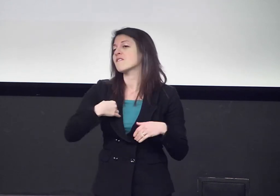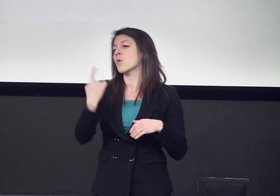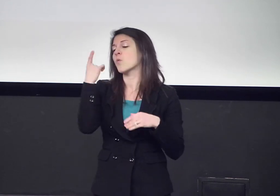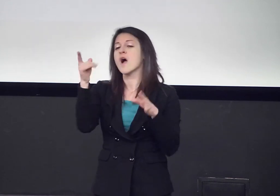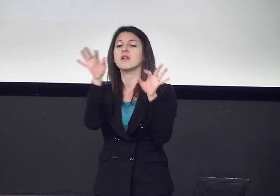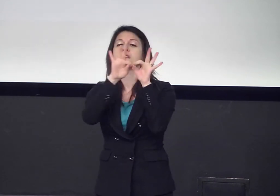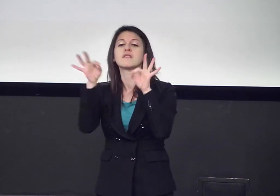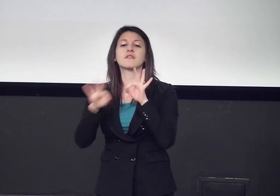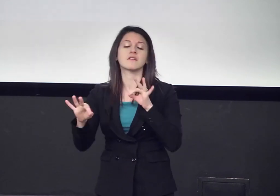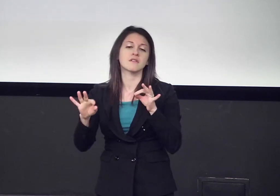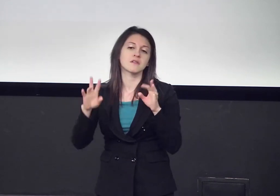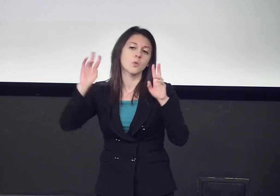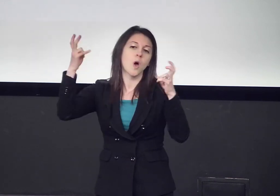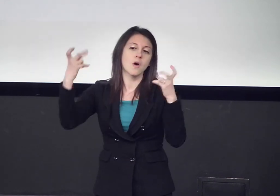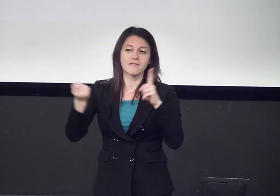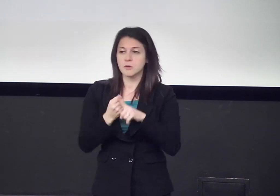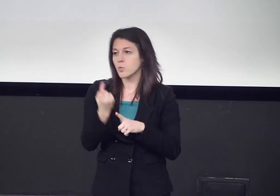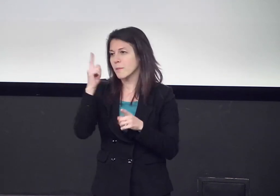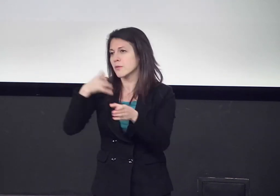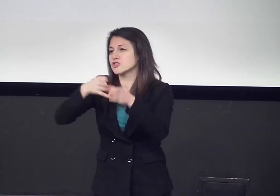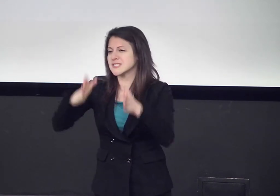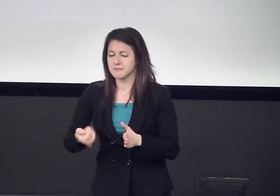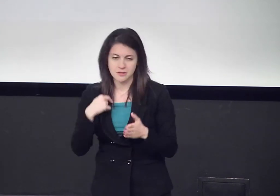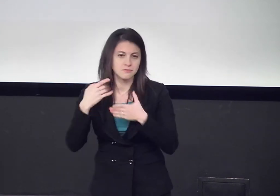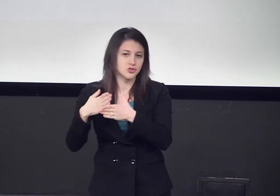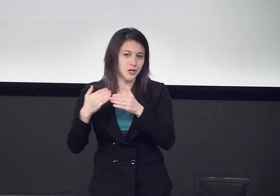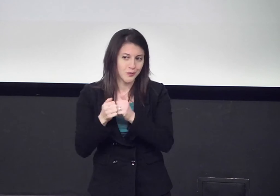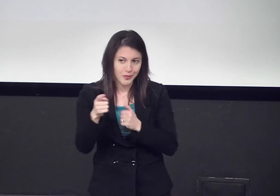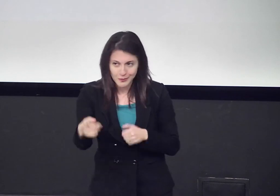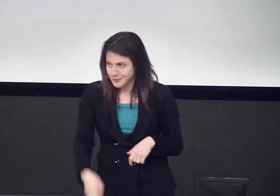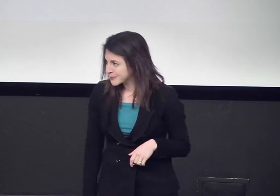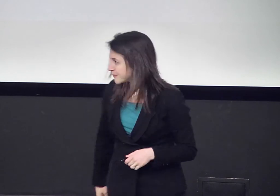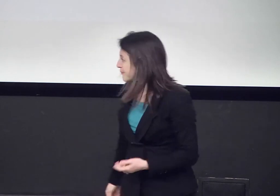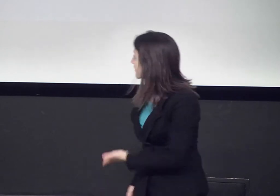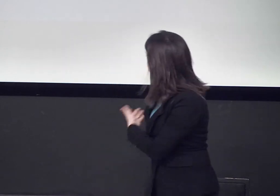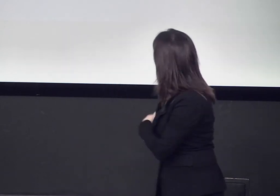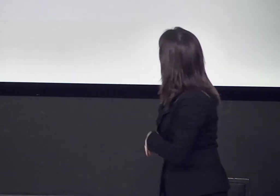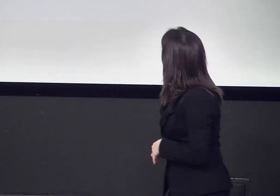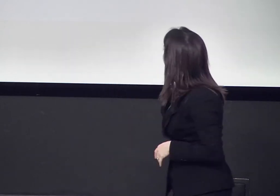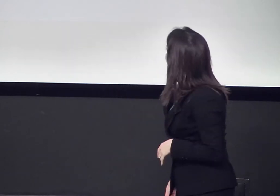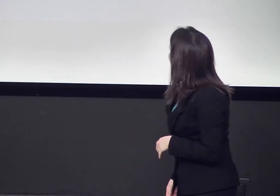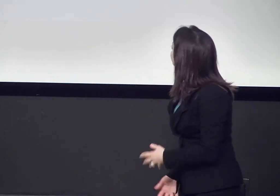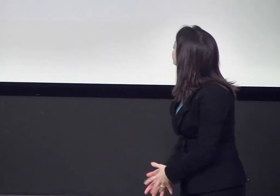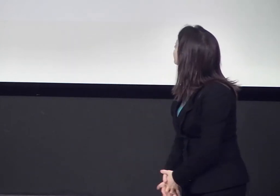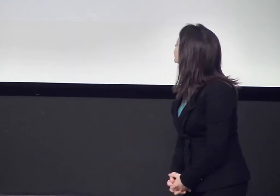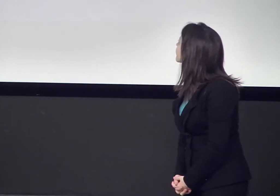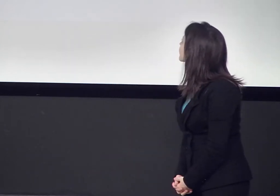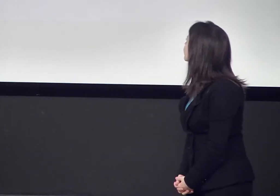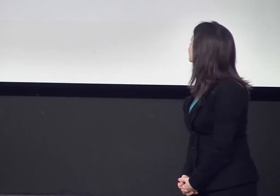center manager didn't know where this was from. And there was one quote that I took from one of these participants that I'd like to share with you. It's on the next